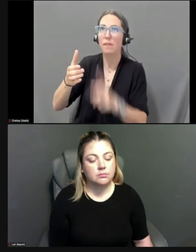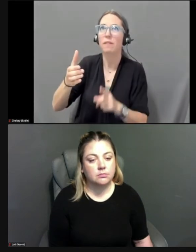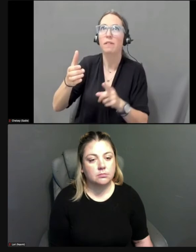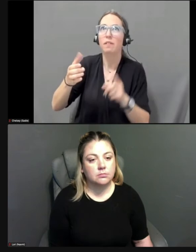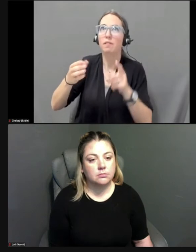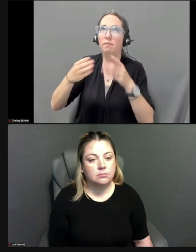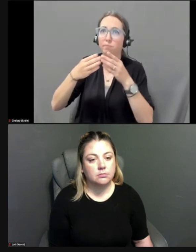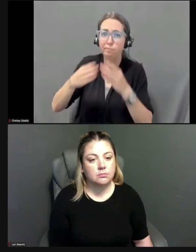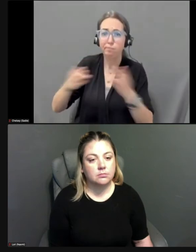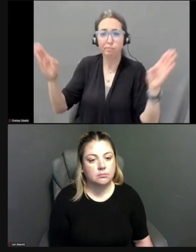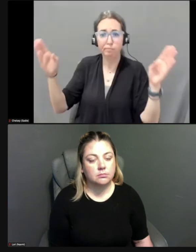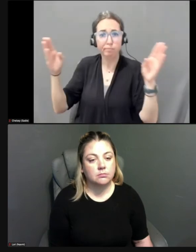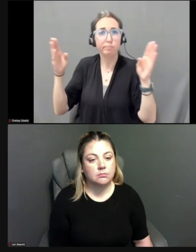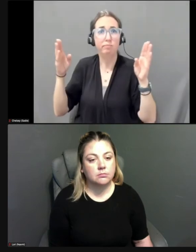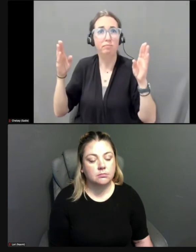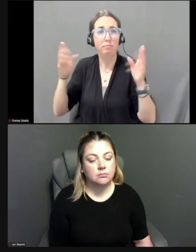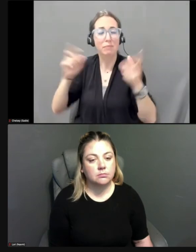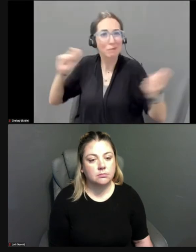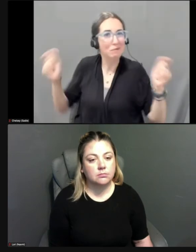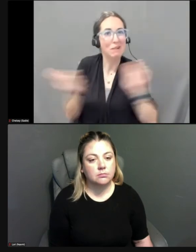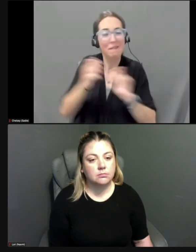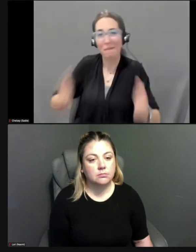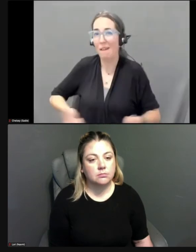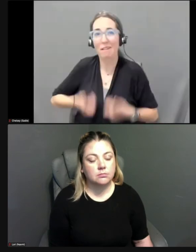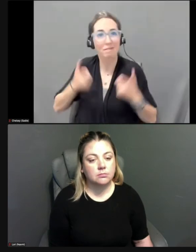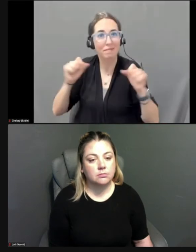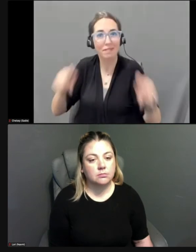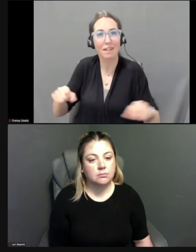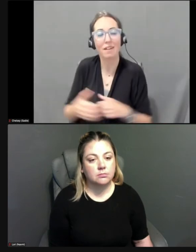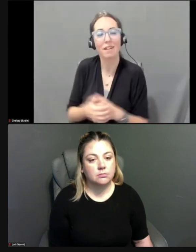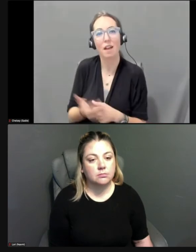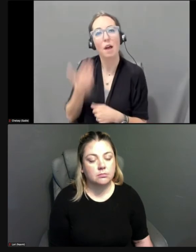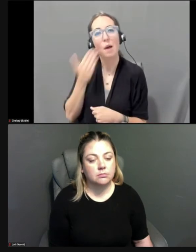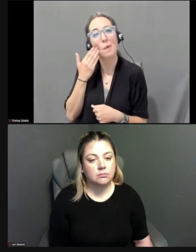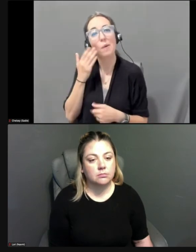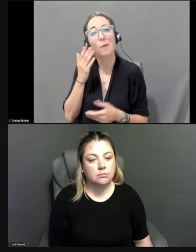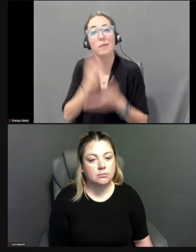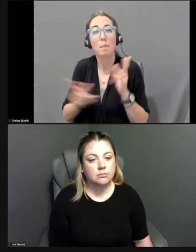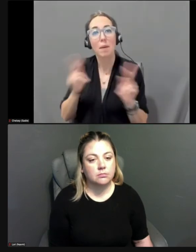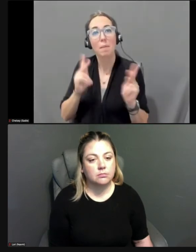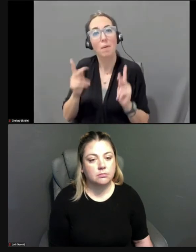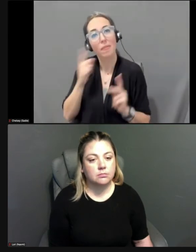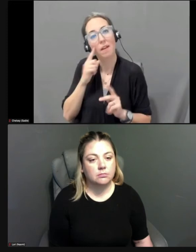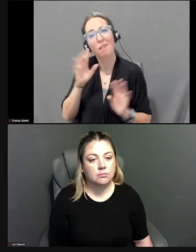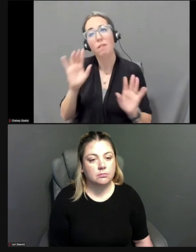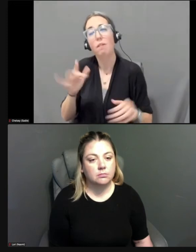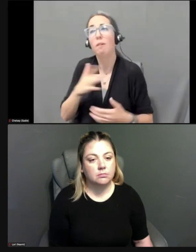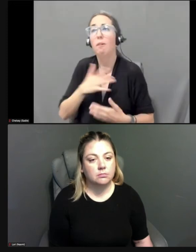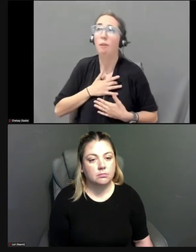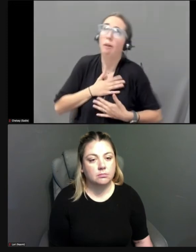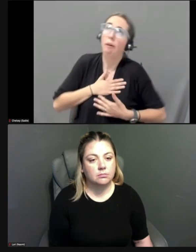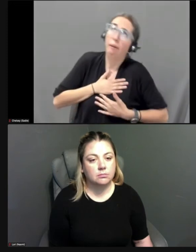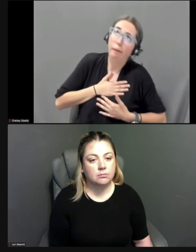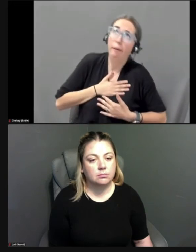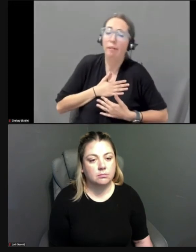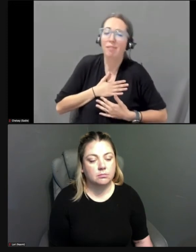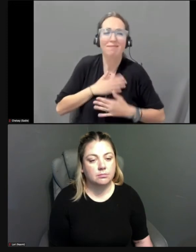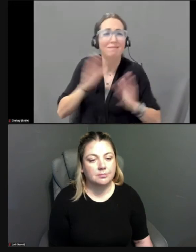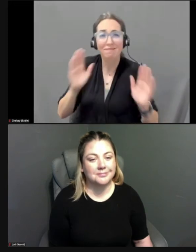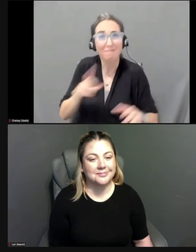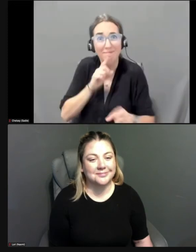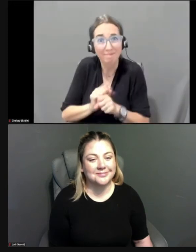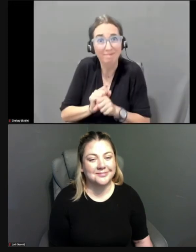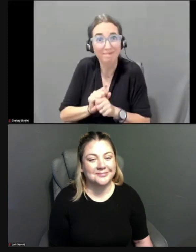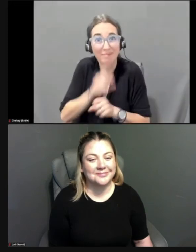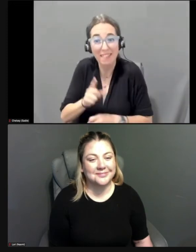every aspect of your life. And I know that sounds like kind of like sentimental and cheesy, but it really does. So yeah, it's totally true. I'm like